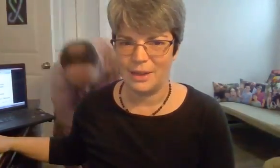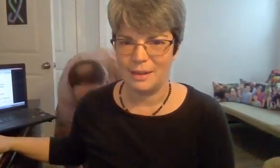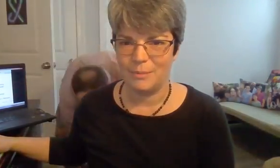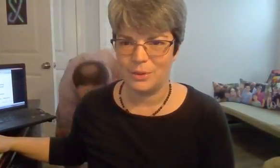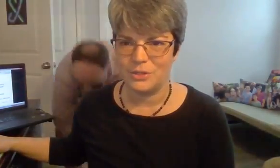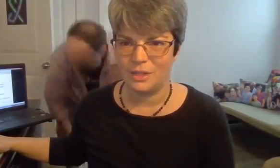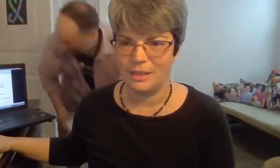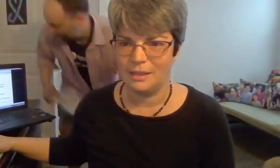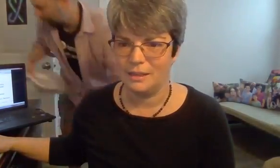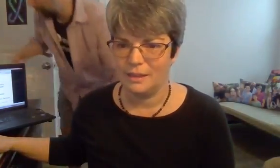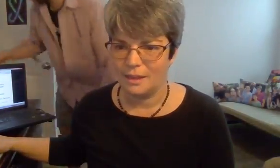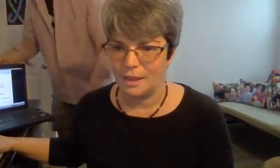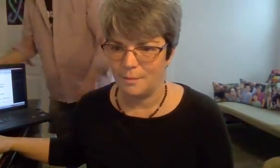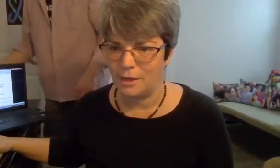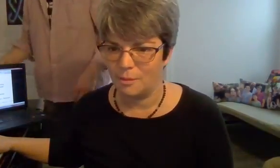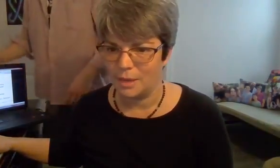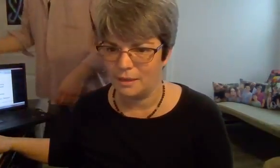ahead and push the I'm here button?